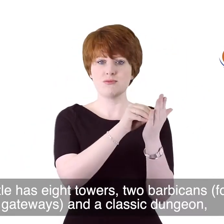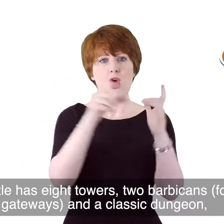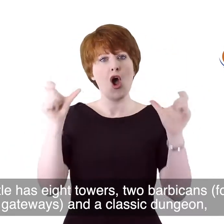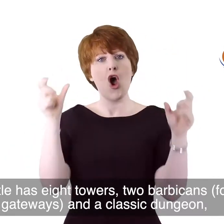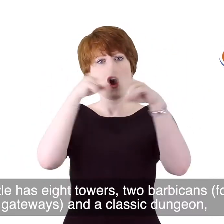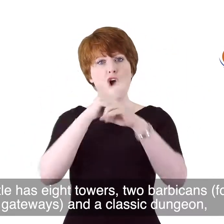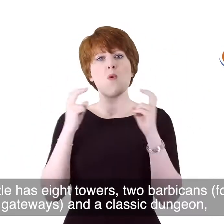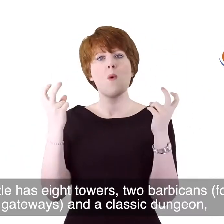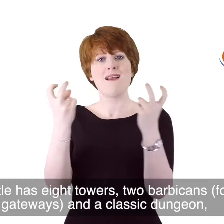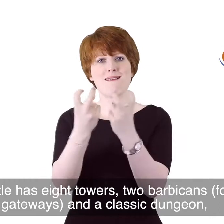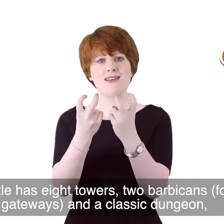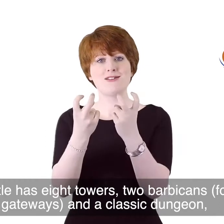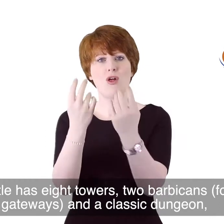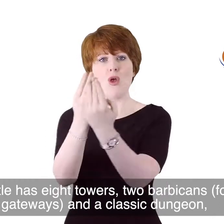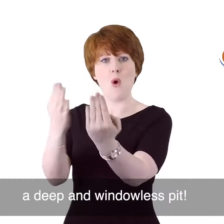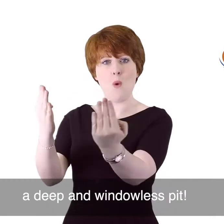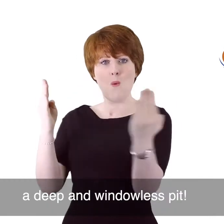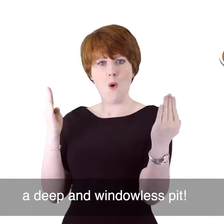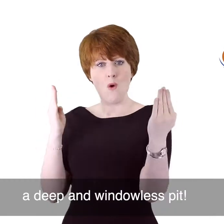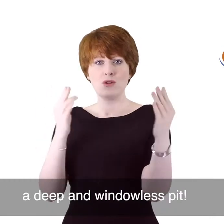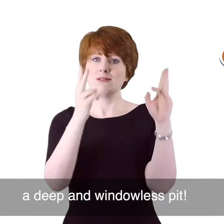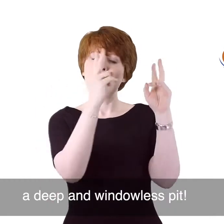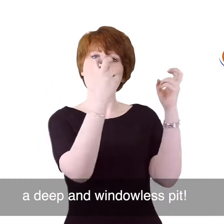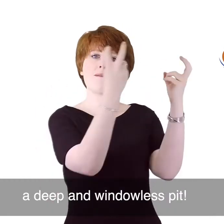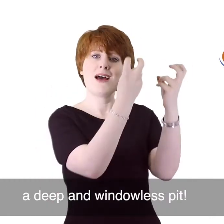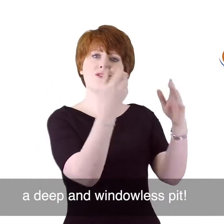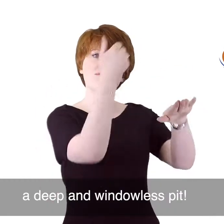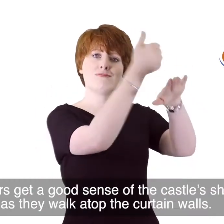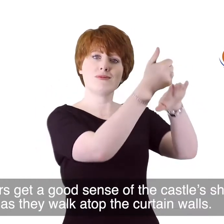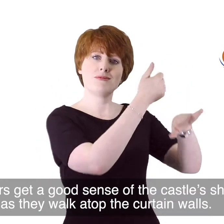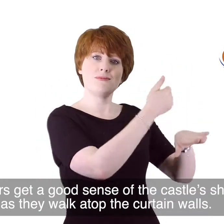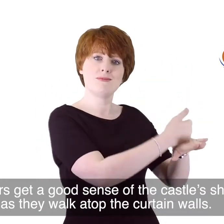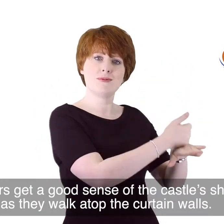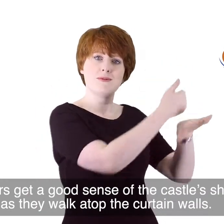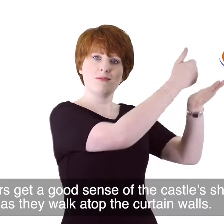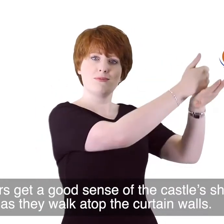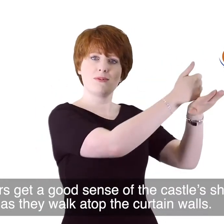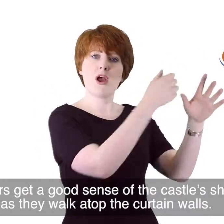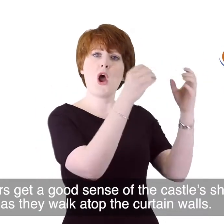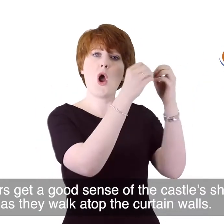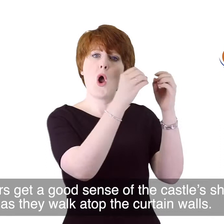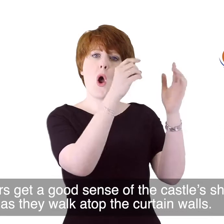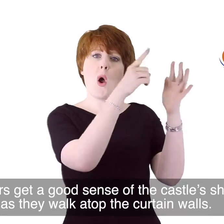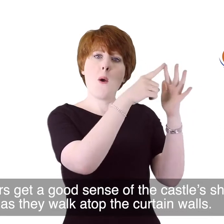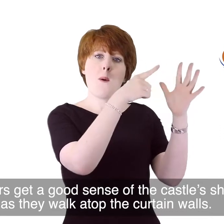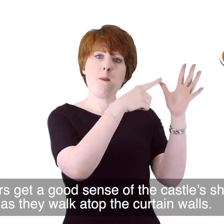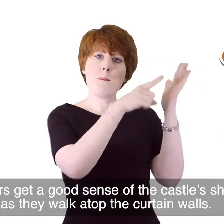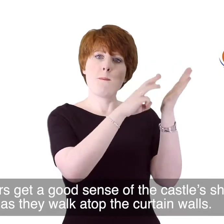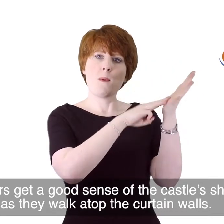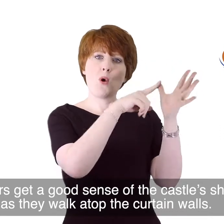and a classic dungeon, a deep and windowless pit. Visitors get a good sense of the castle's shape as they walk atop the